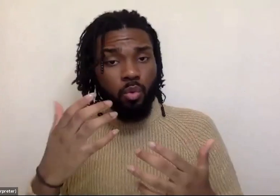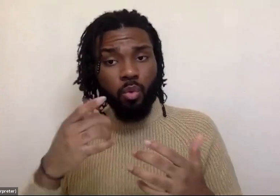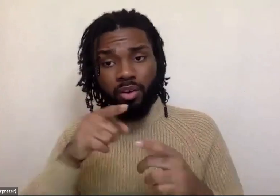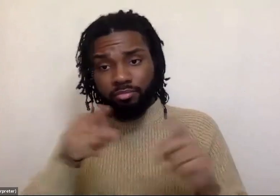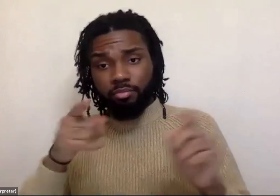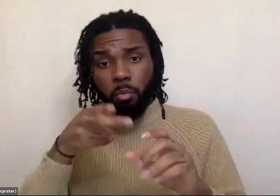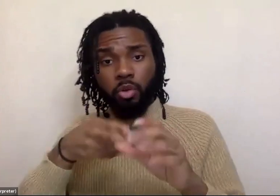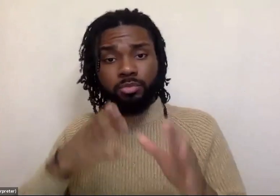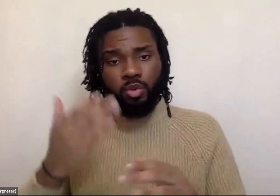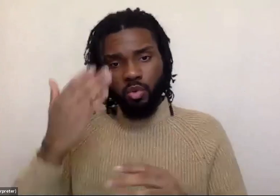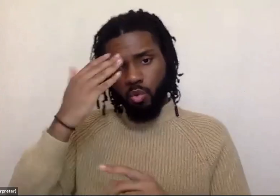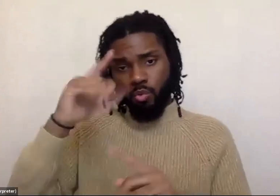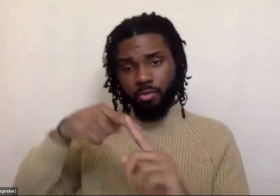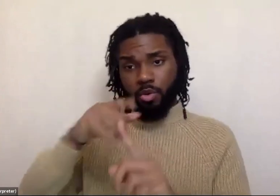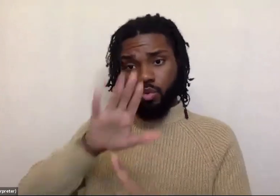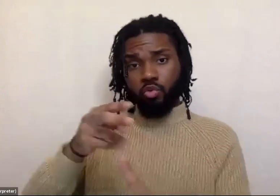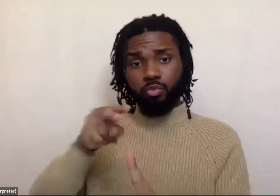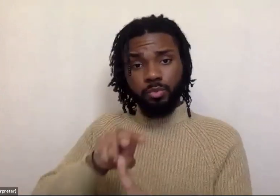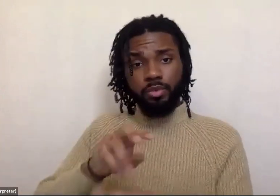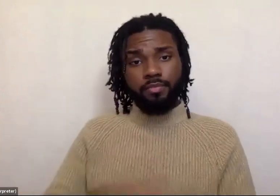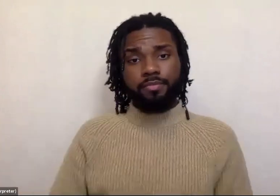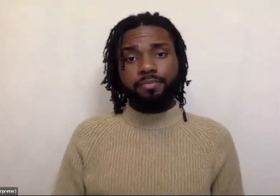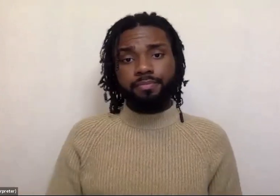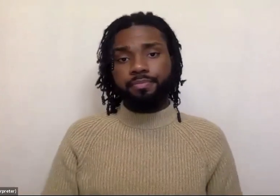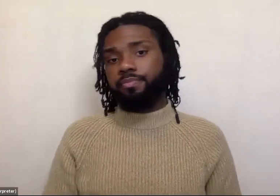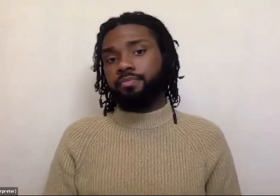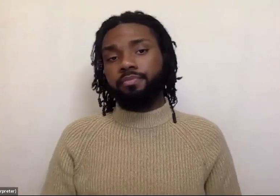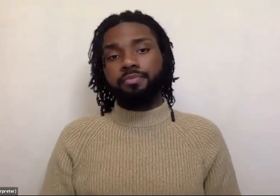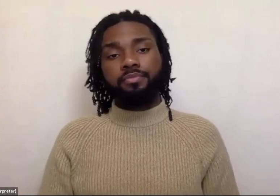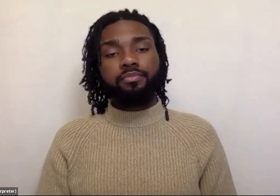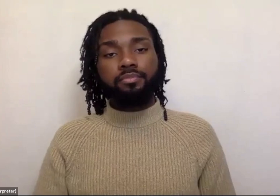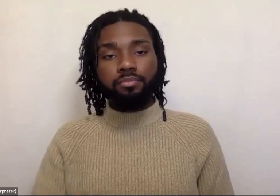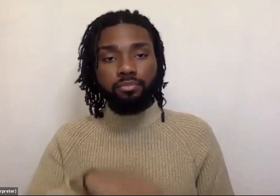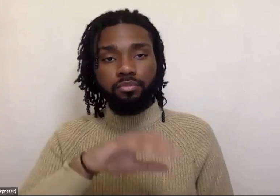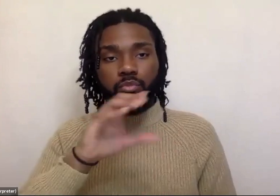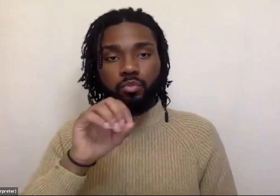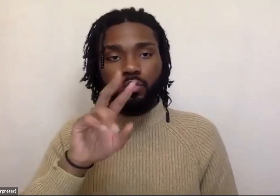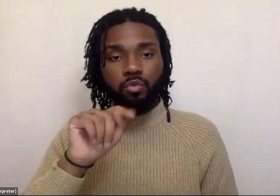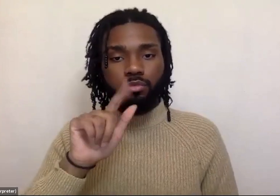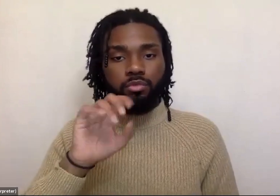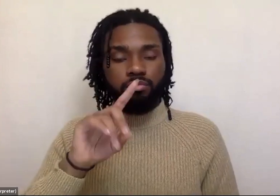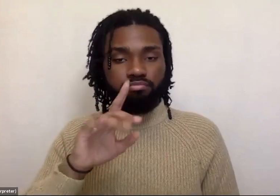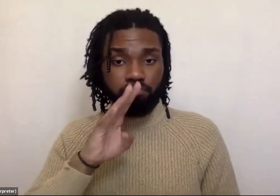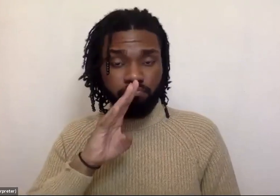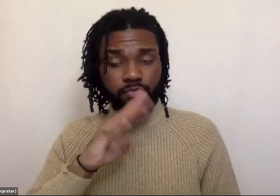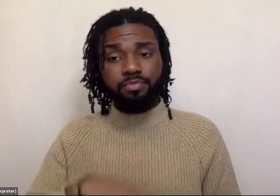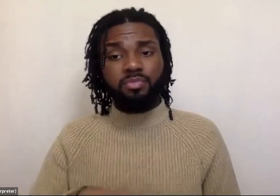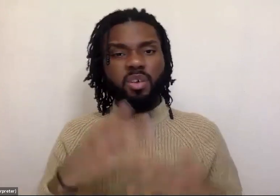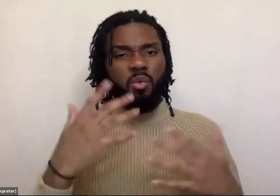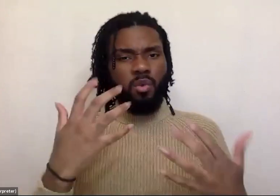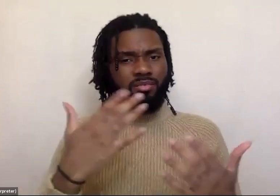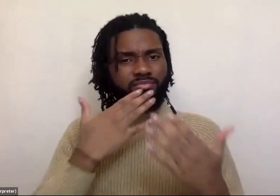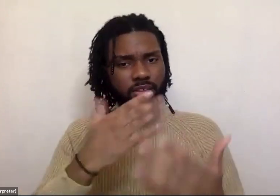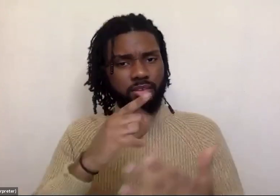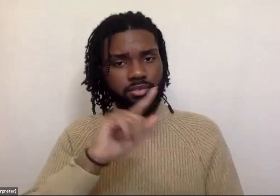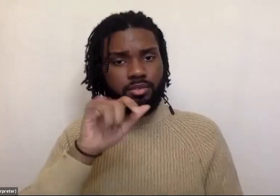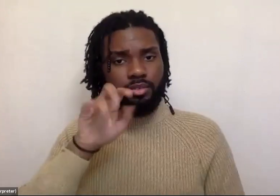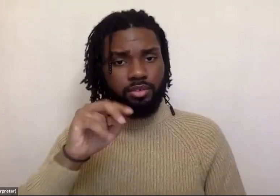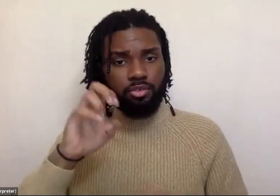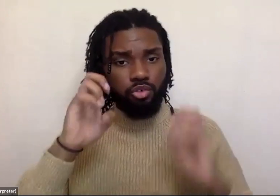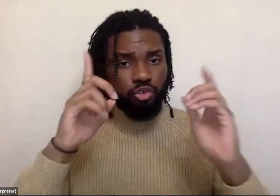perspective. Yeah, I want to thank the Zinn Education Project, because it seems to me they are